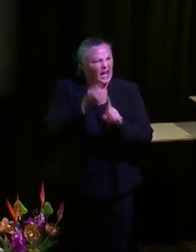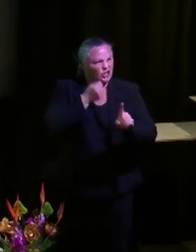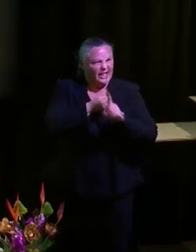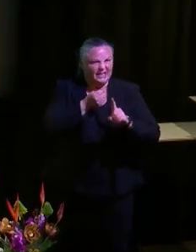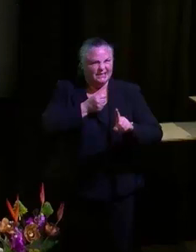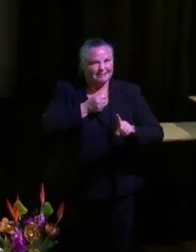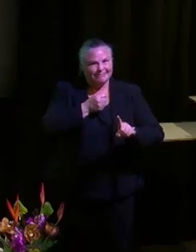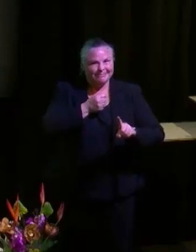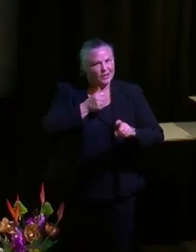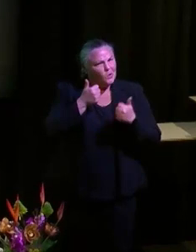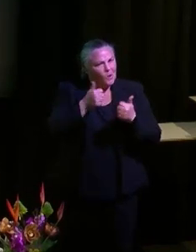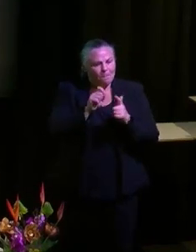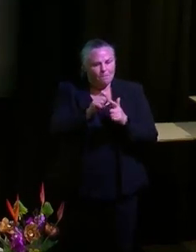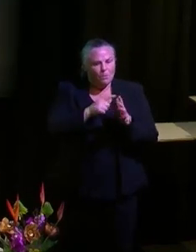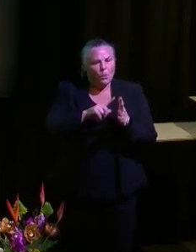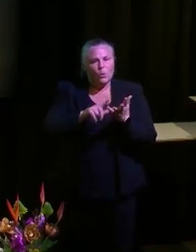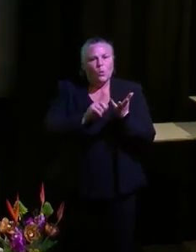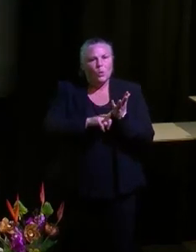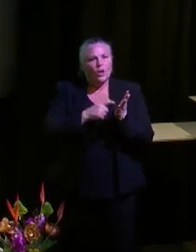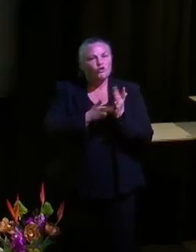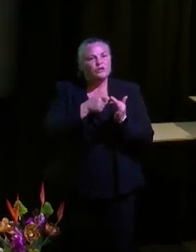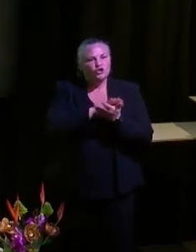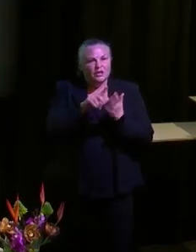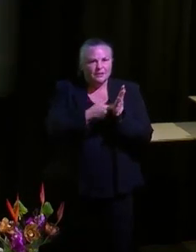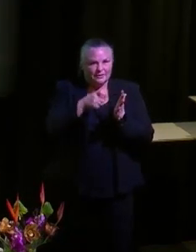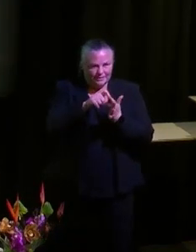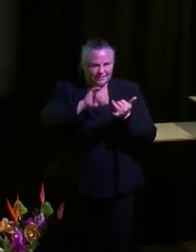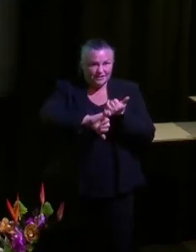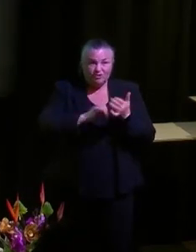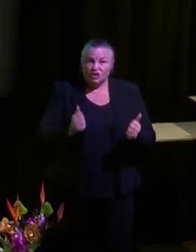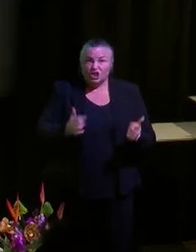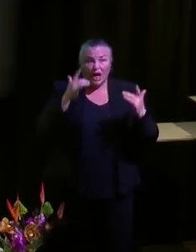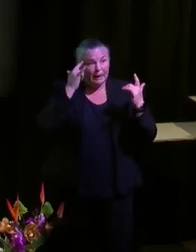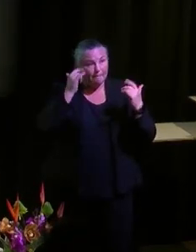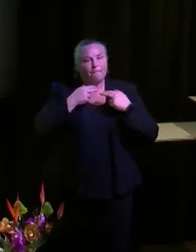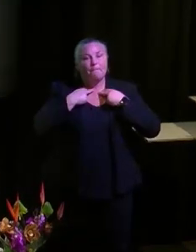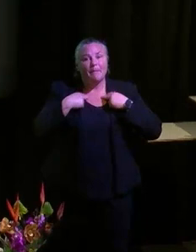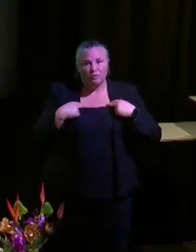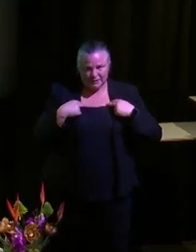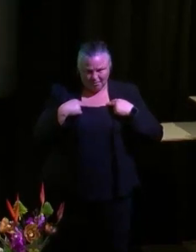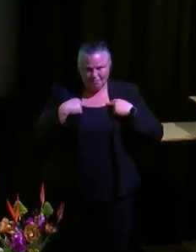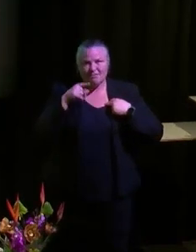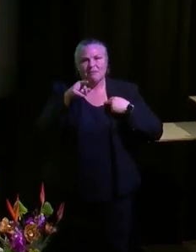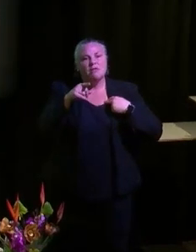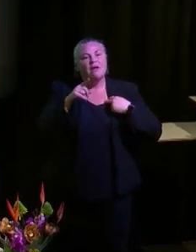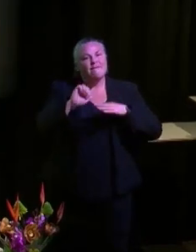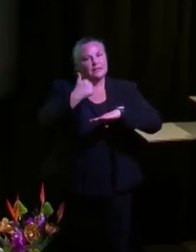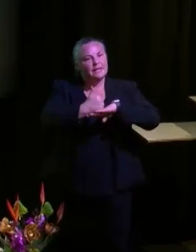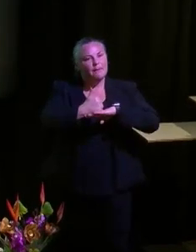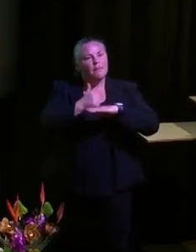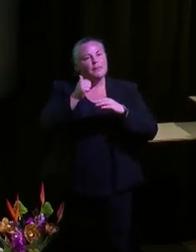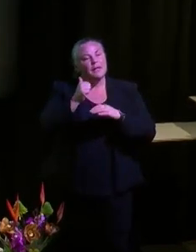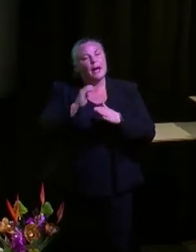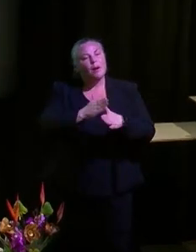Richards is a retired barrister who worked with the founding the Aboriginal Legal Service and a number